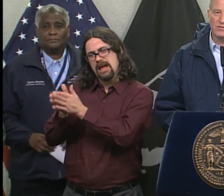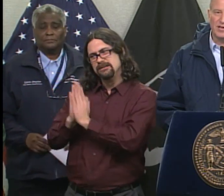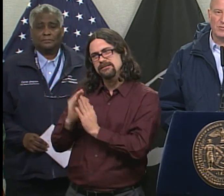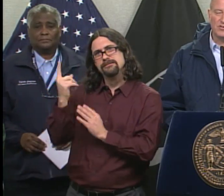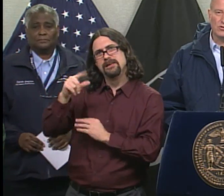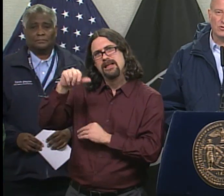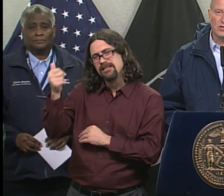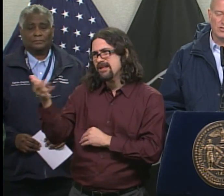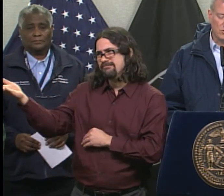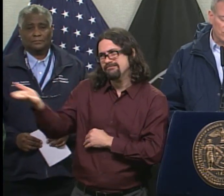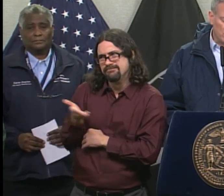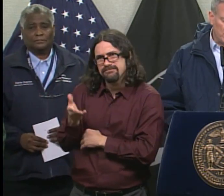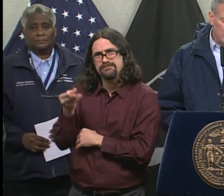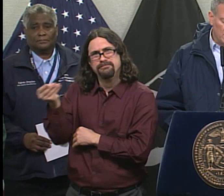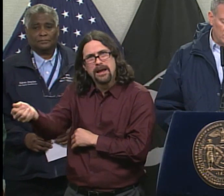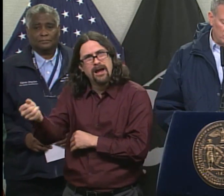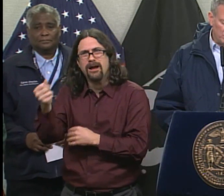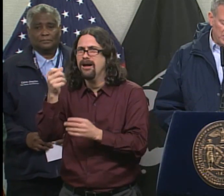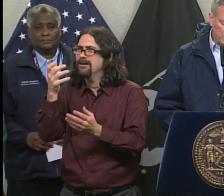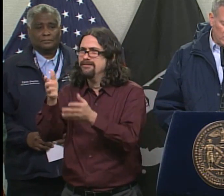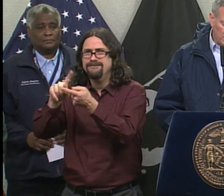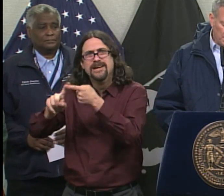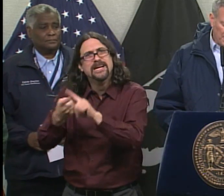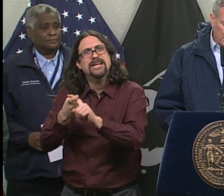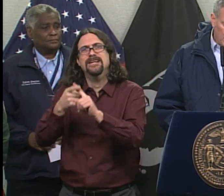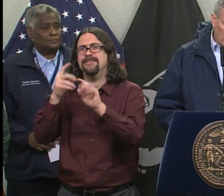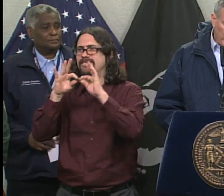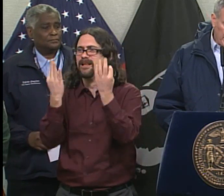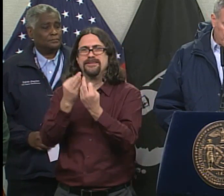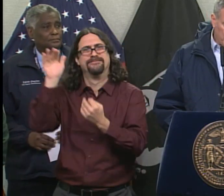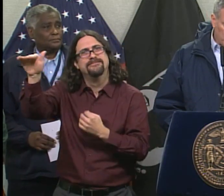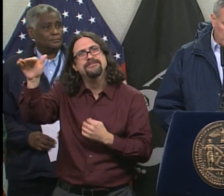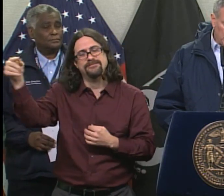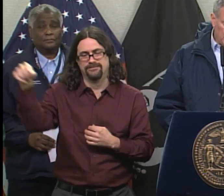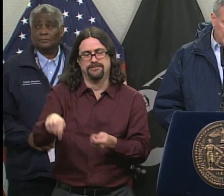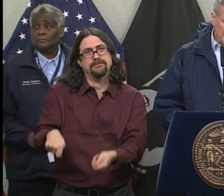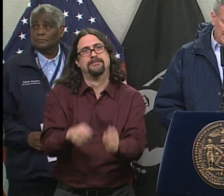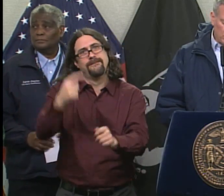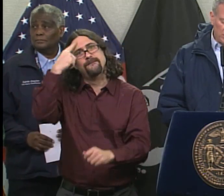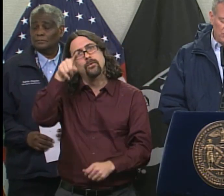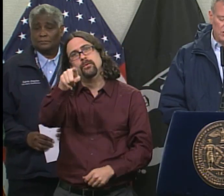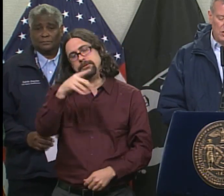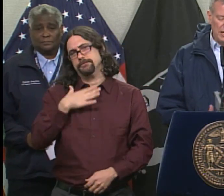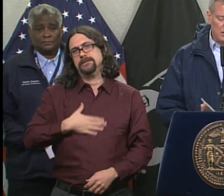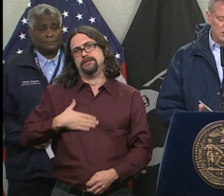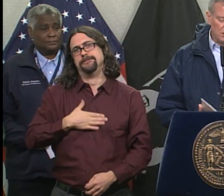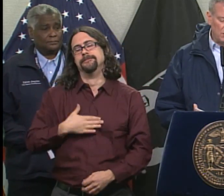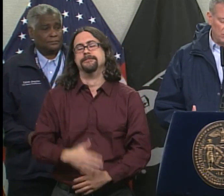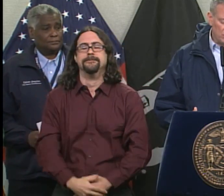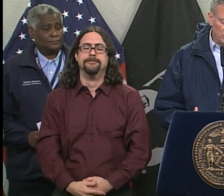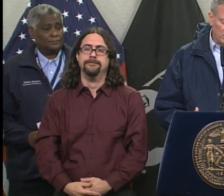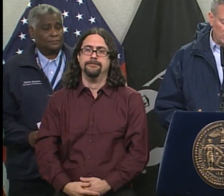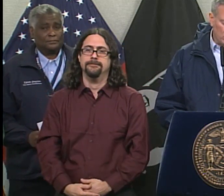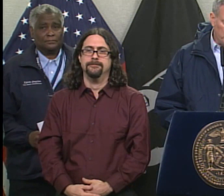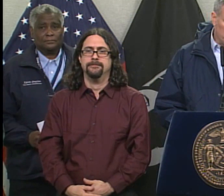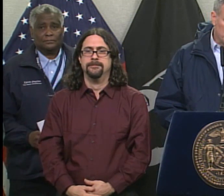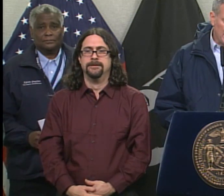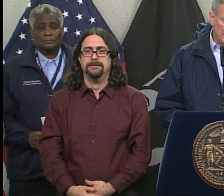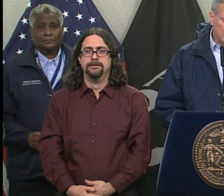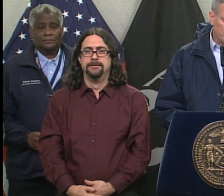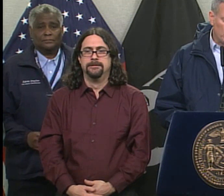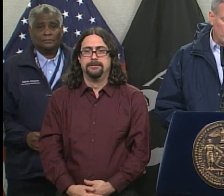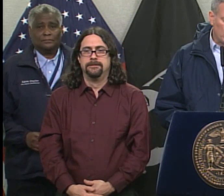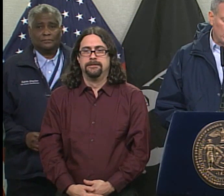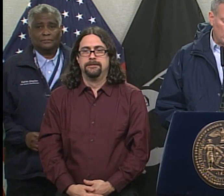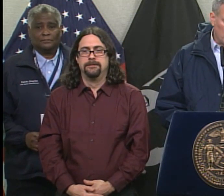to the families who lost those 3 good people. We have been doing intense outreach, as usual, in our Code Blue